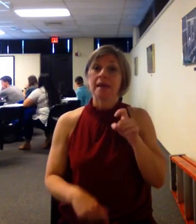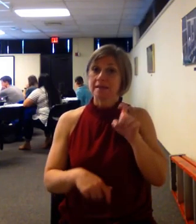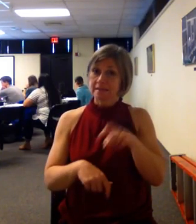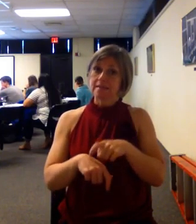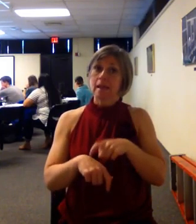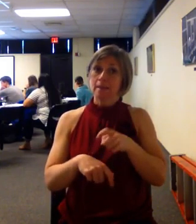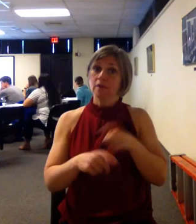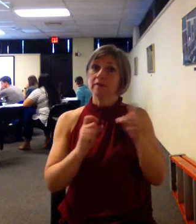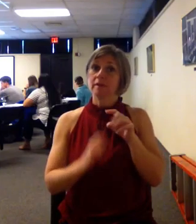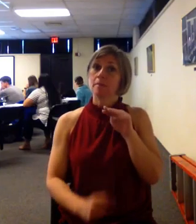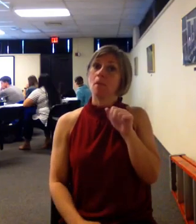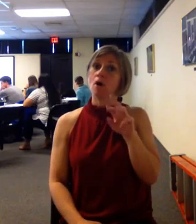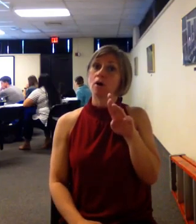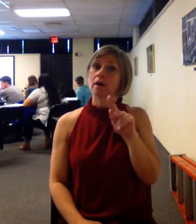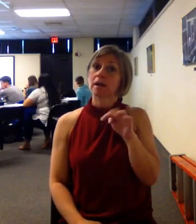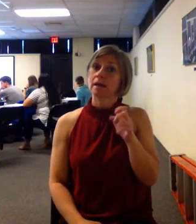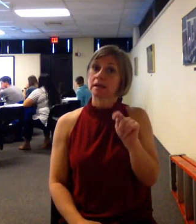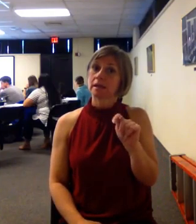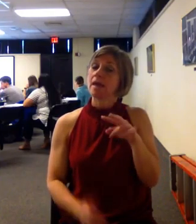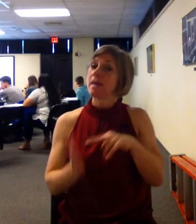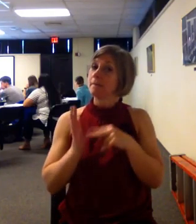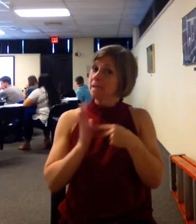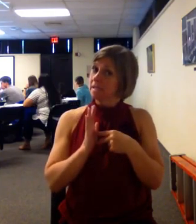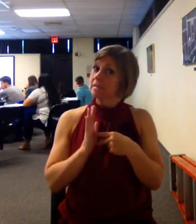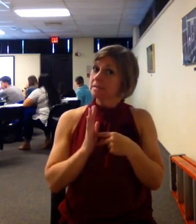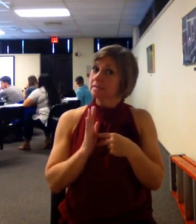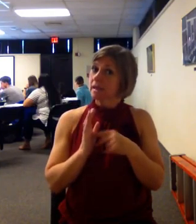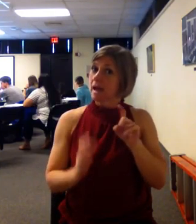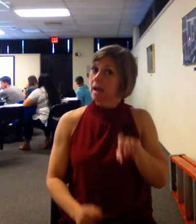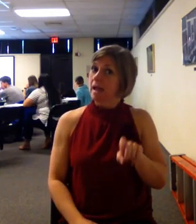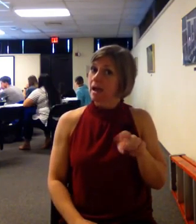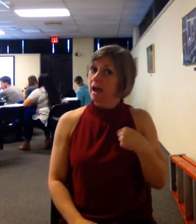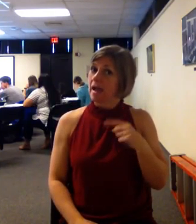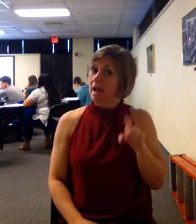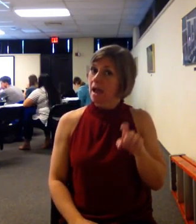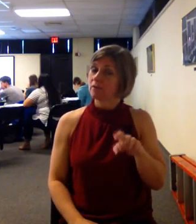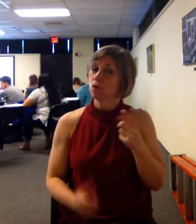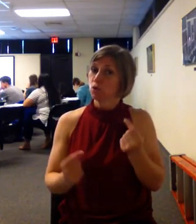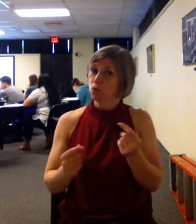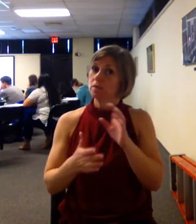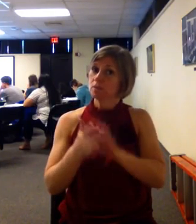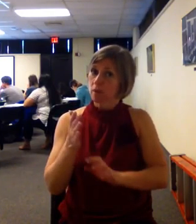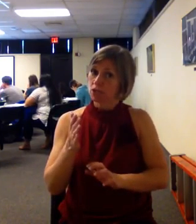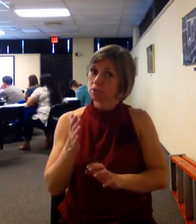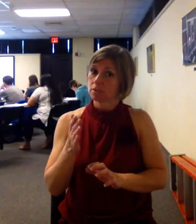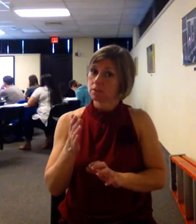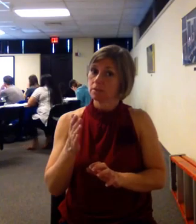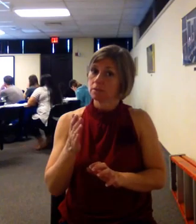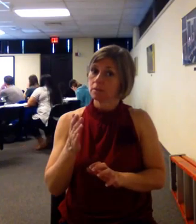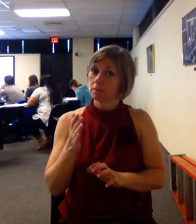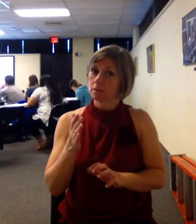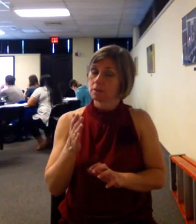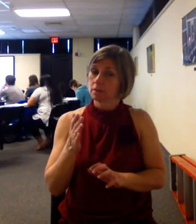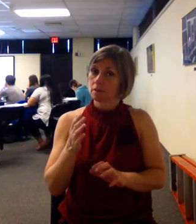market. So that means I'm going to have to do the subtraction in order to get to that